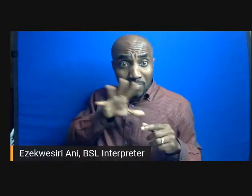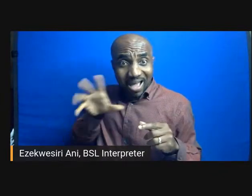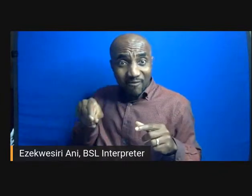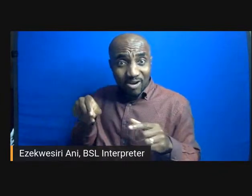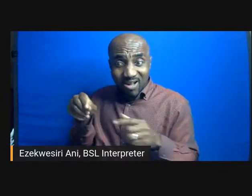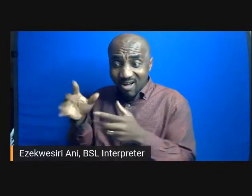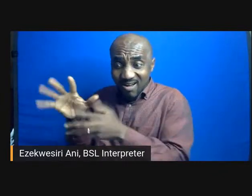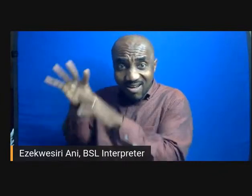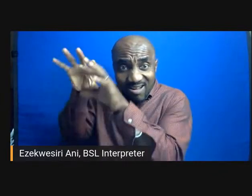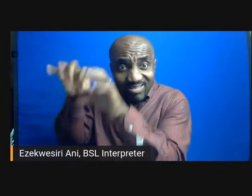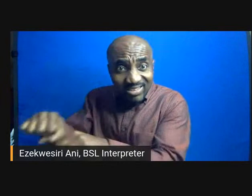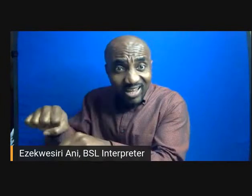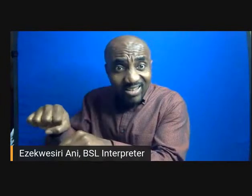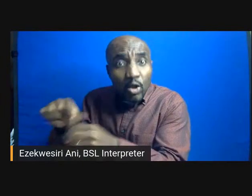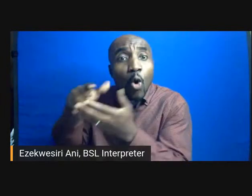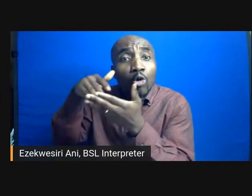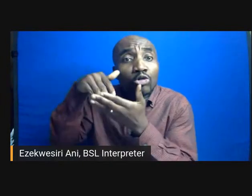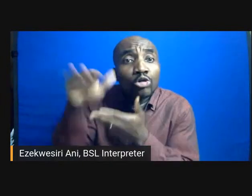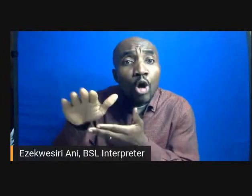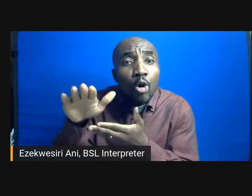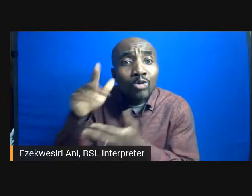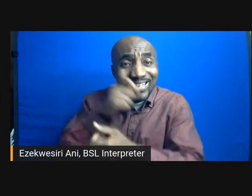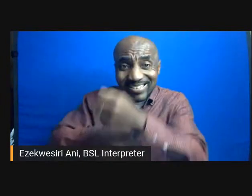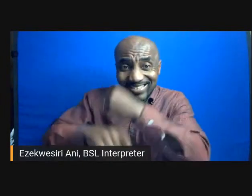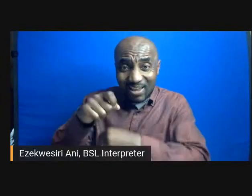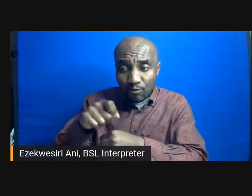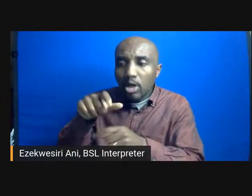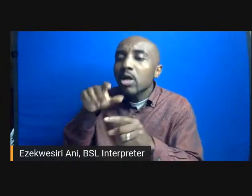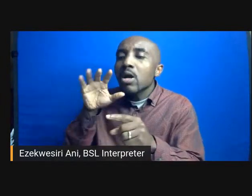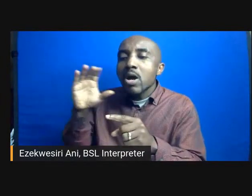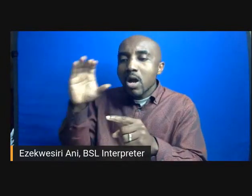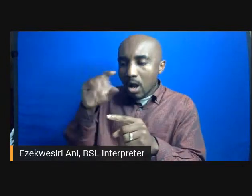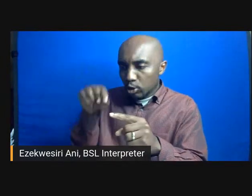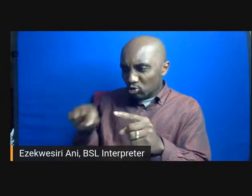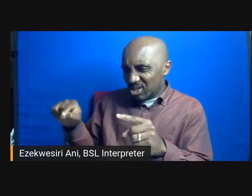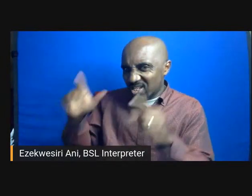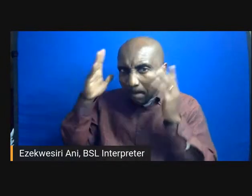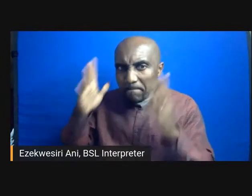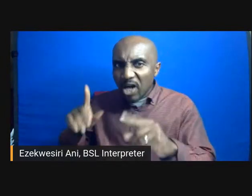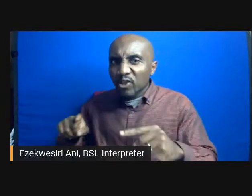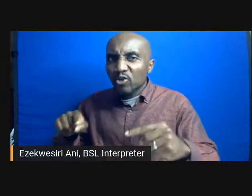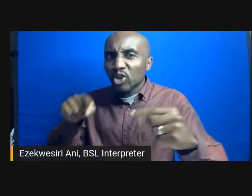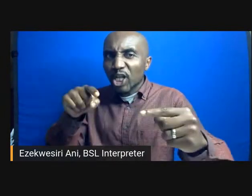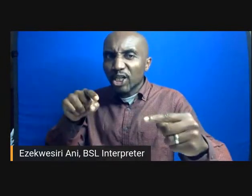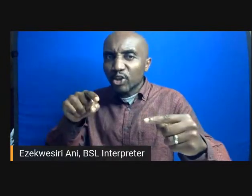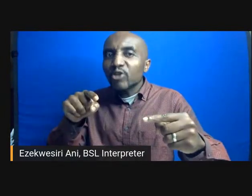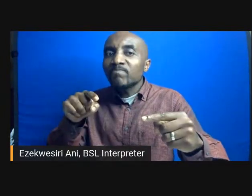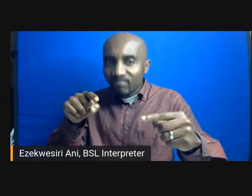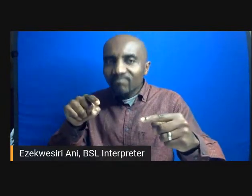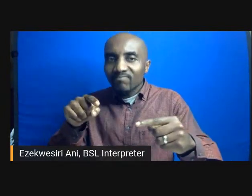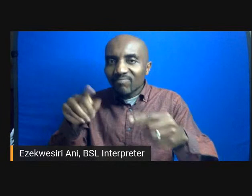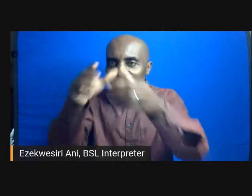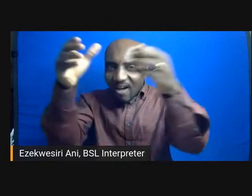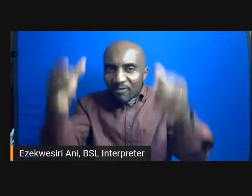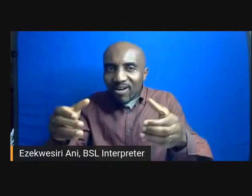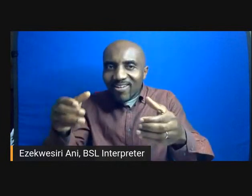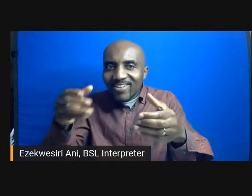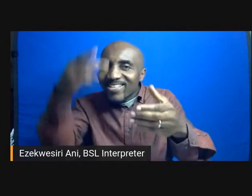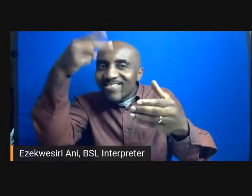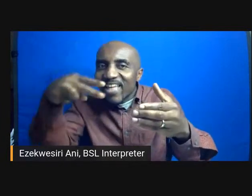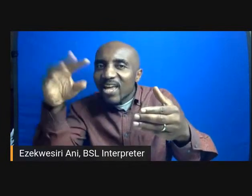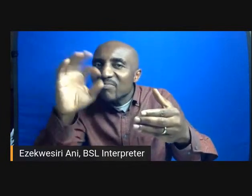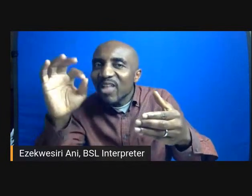or sold into slavery, must stand tall with no names but the words,